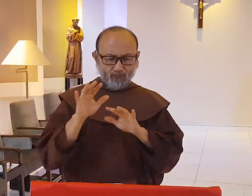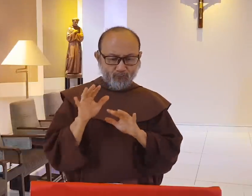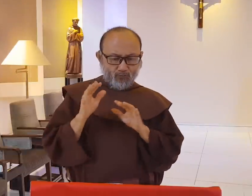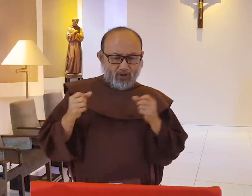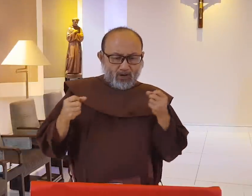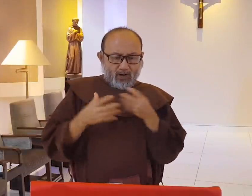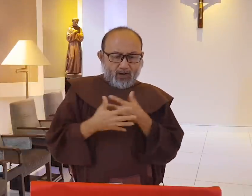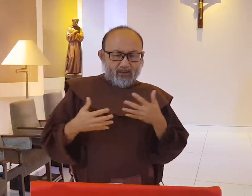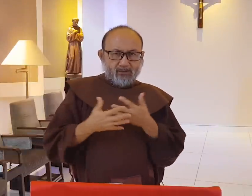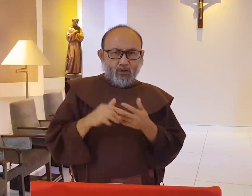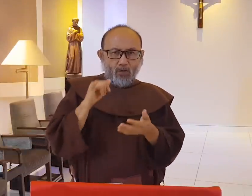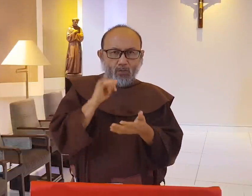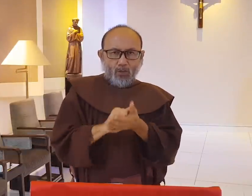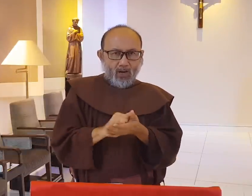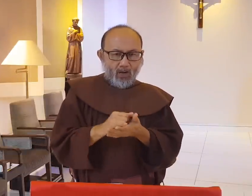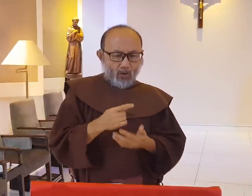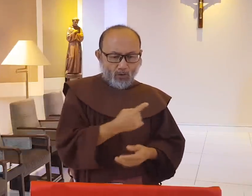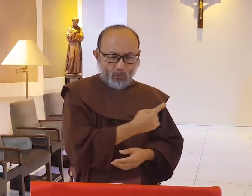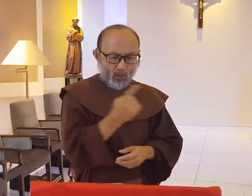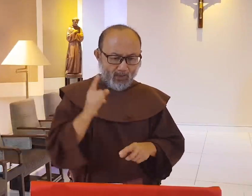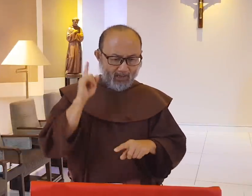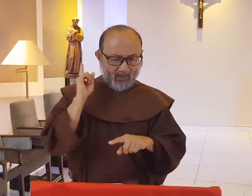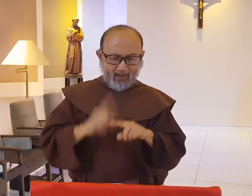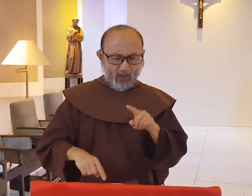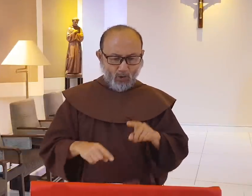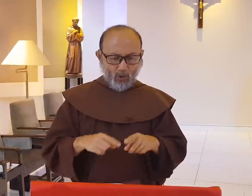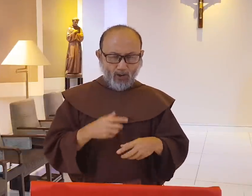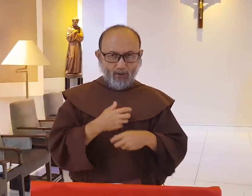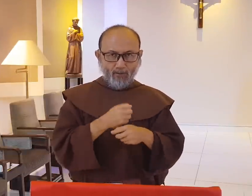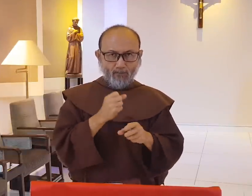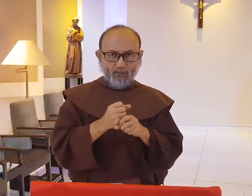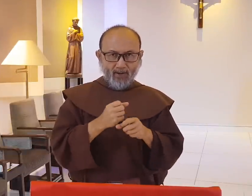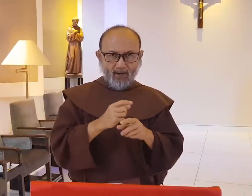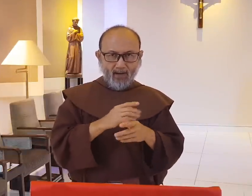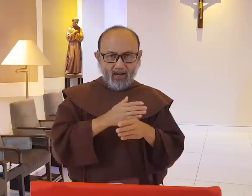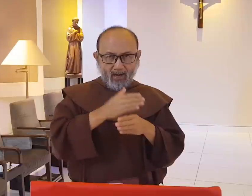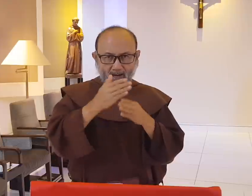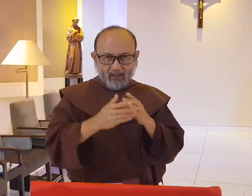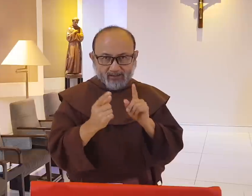afraid that they cannot make ends meet.